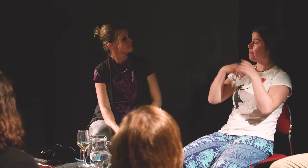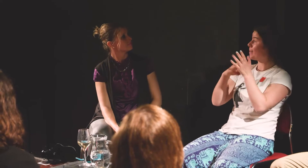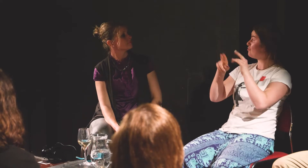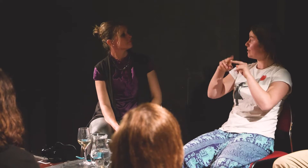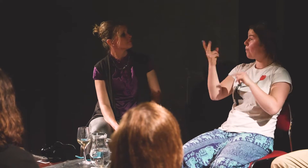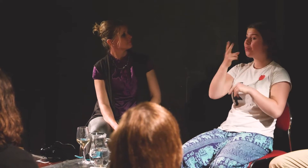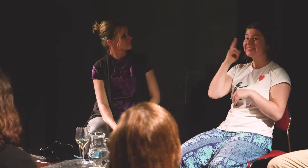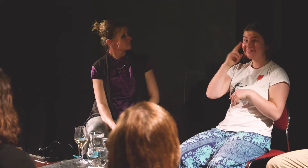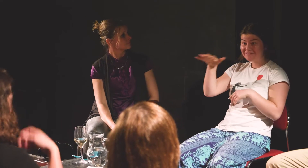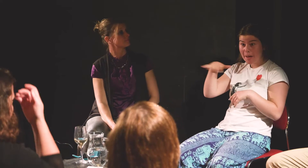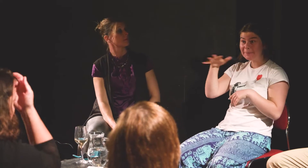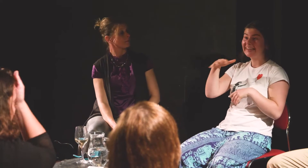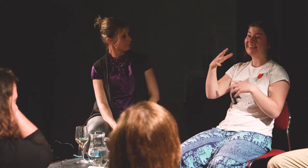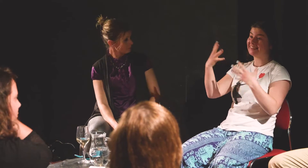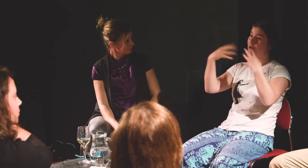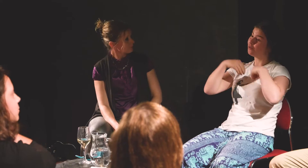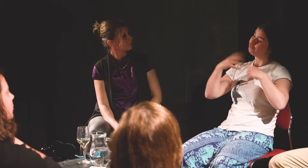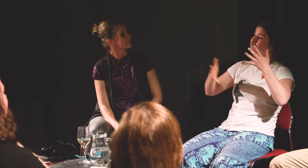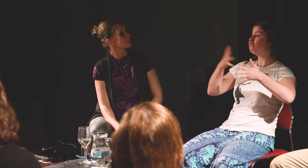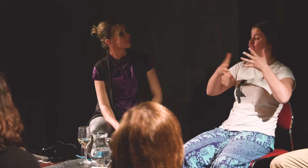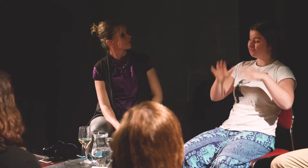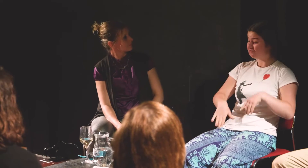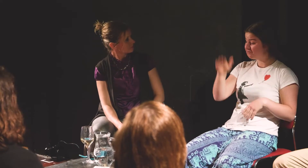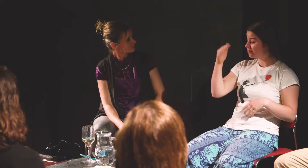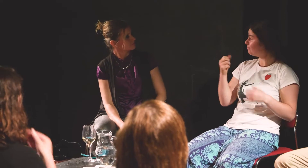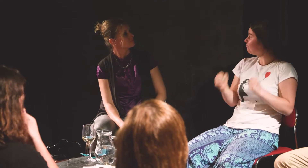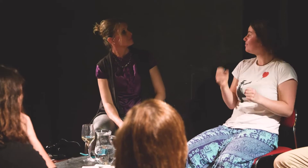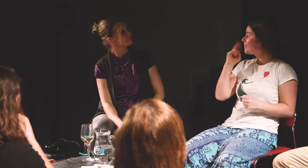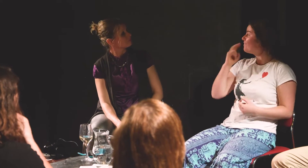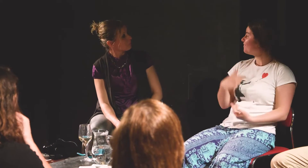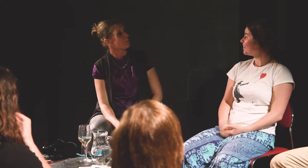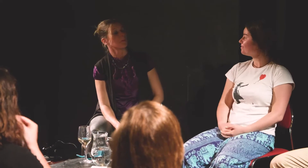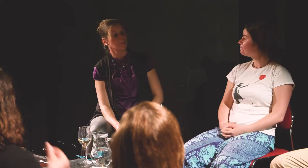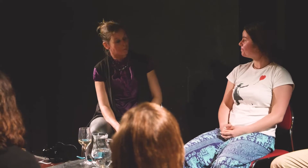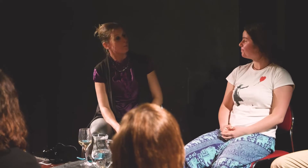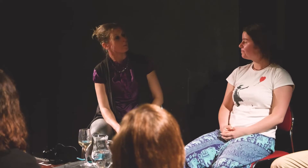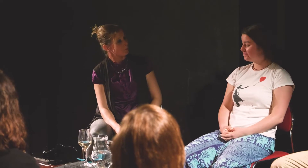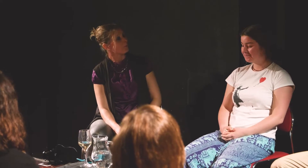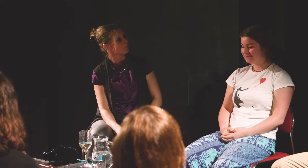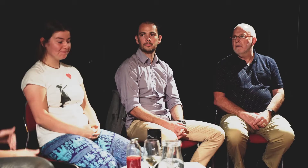So from a very young age, my parents taught me NZSL, so I grew up signing. So I'm very strongly identify as